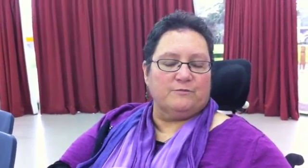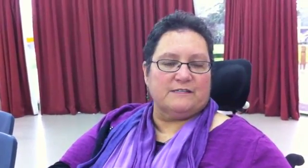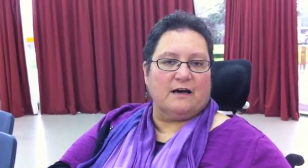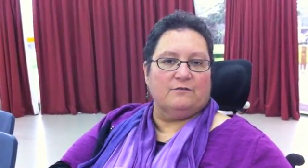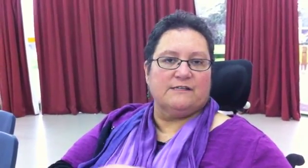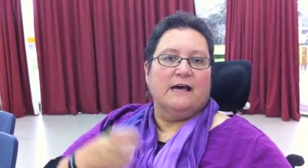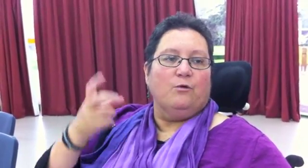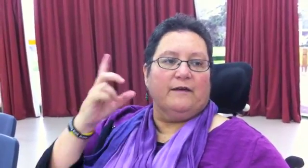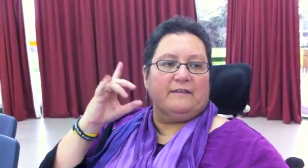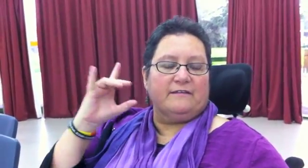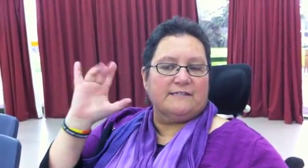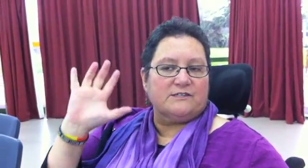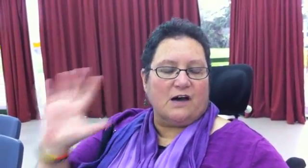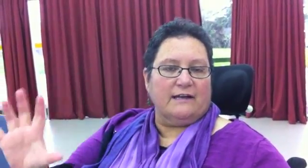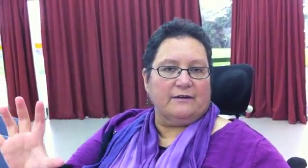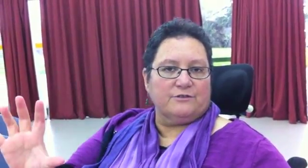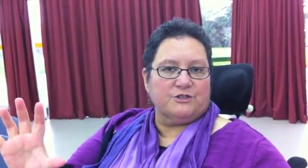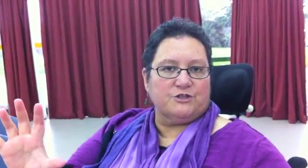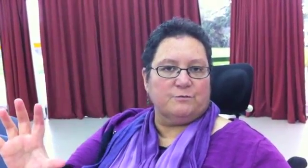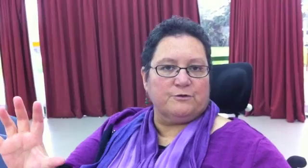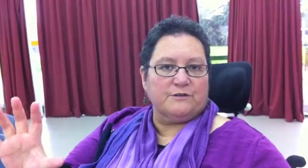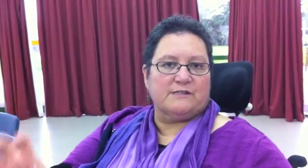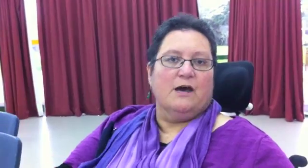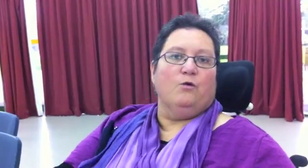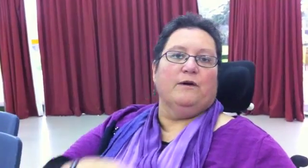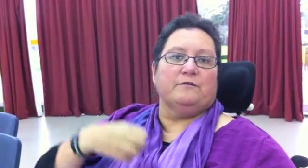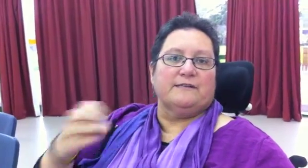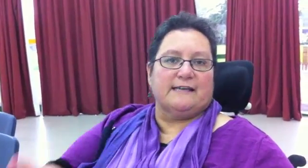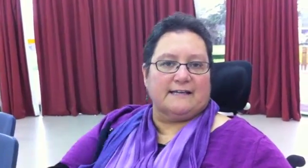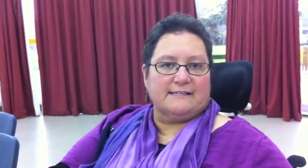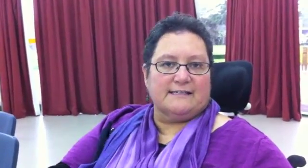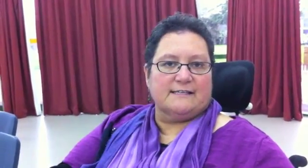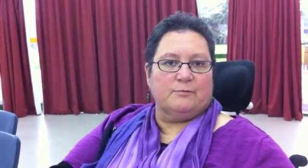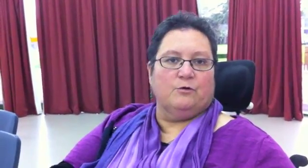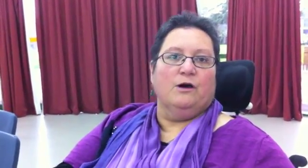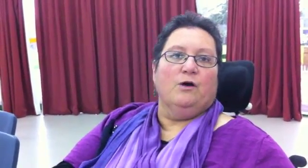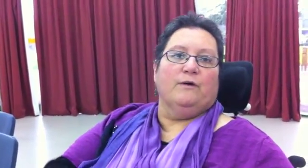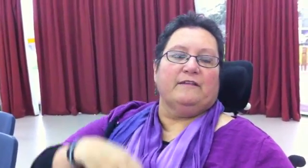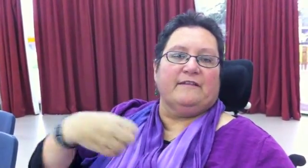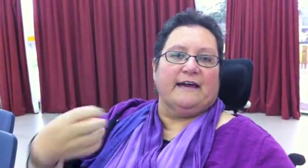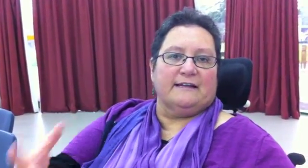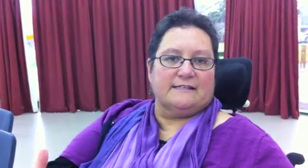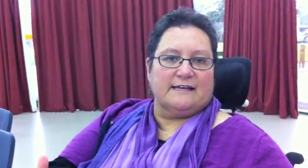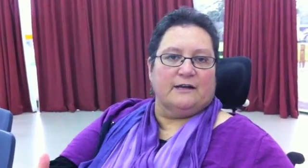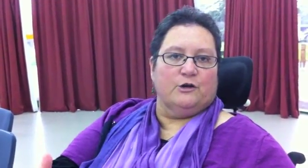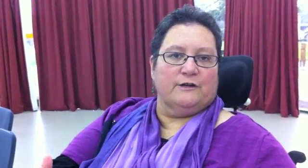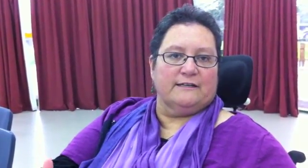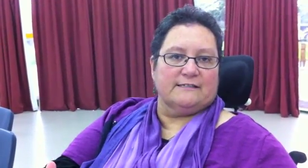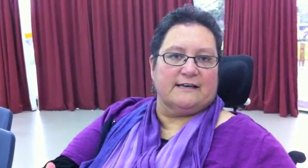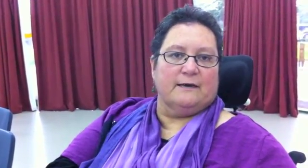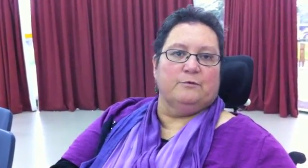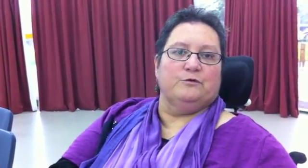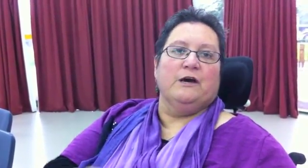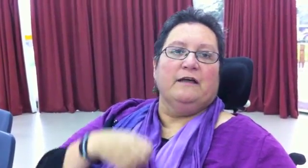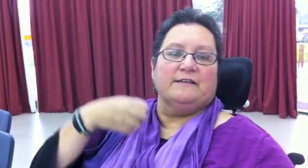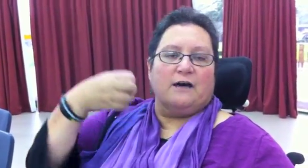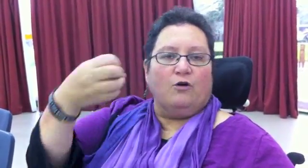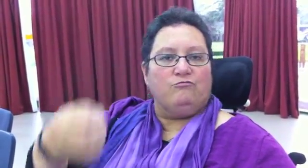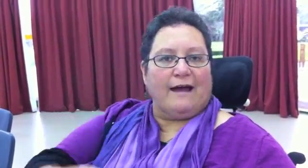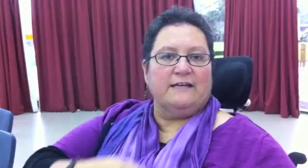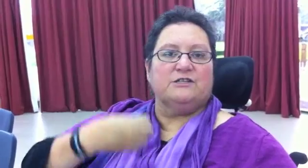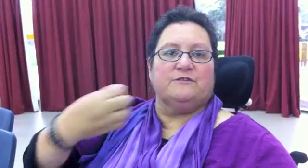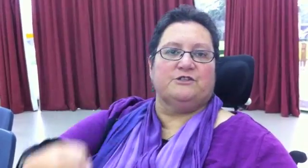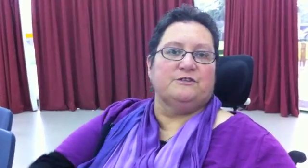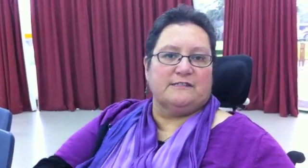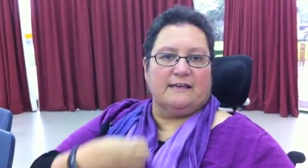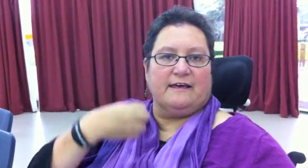accountable for themselves, whether there's sign language interpreters, whether it's accessible, whether they understand learning disabled. There's a